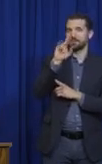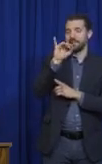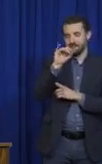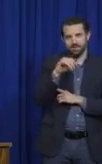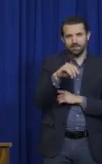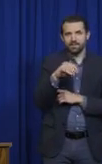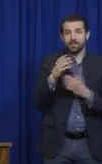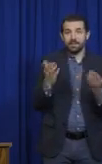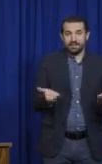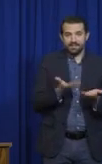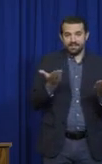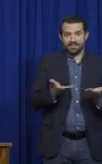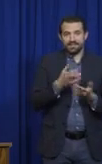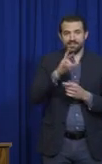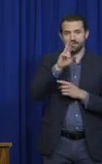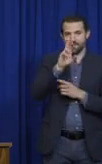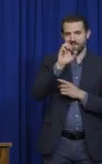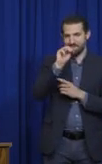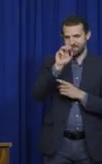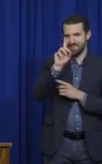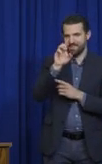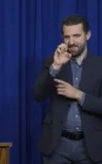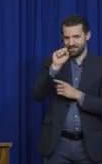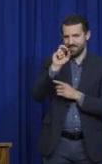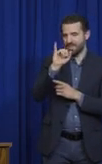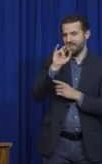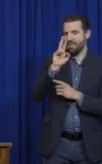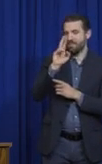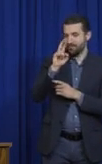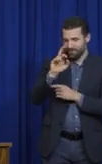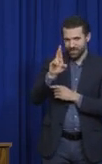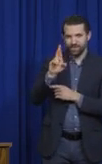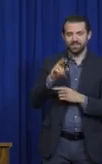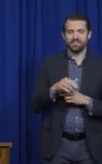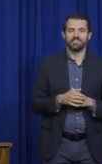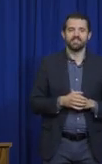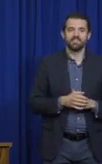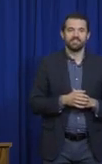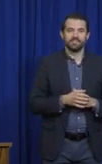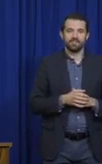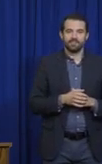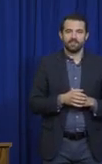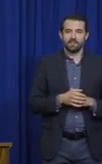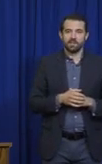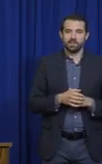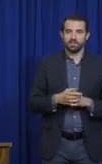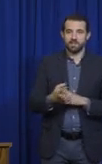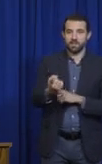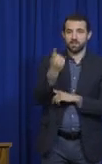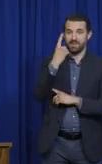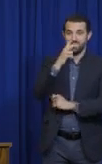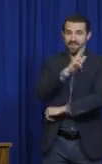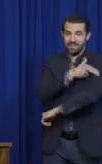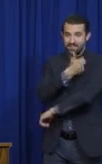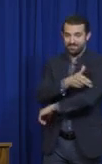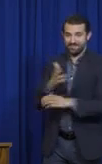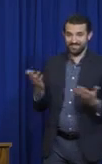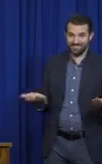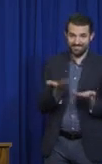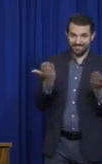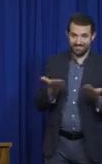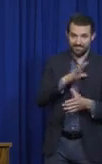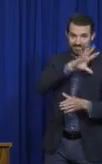Amy, I believe that one of the hospitals in the state is actually participating in one of the trials